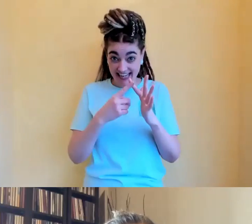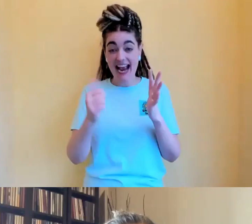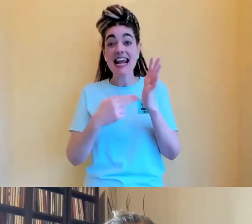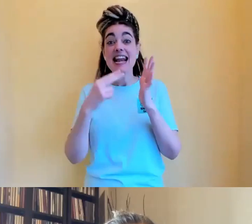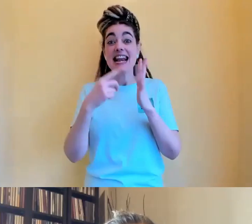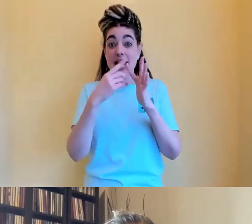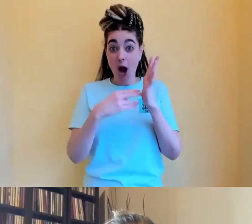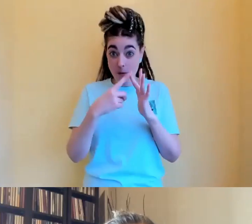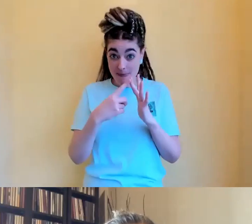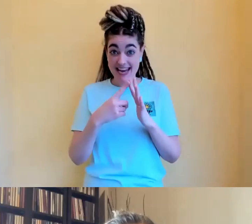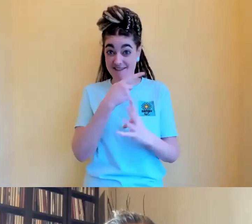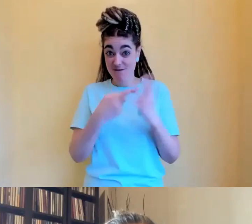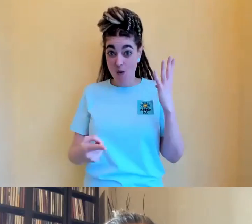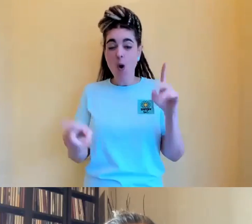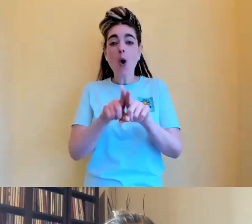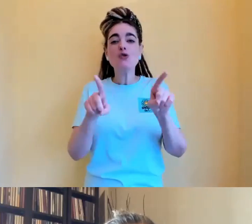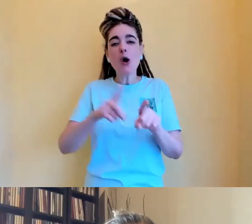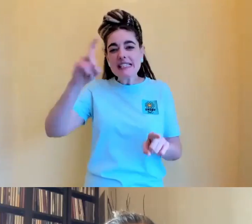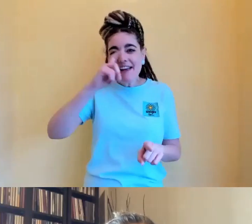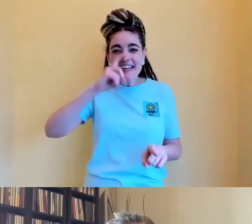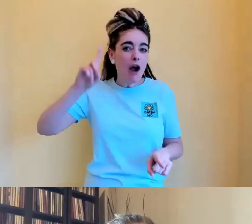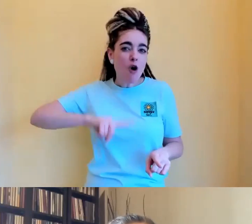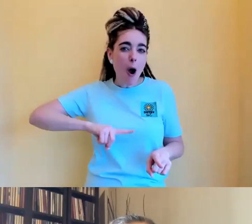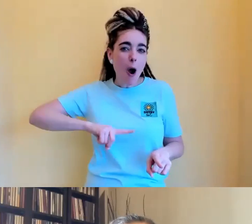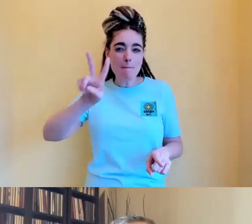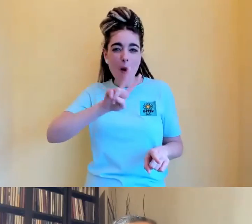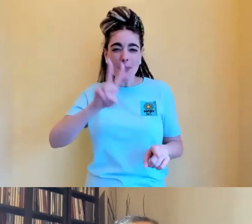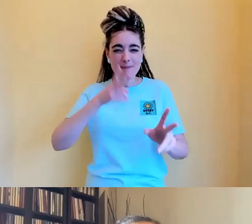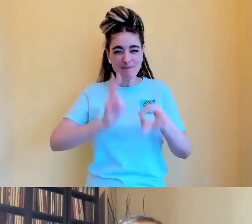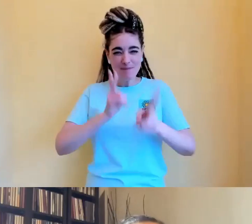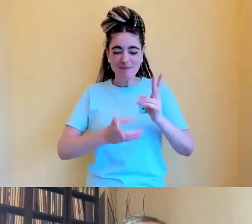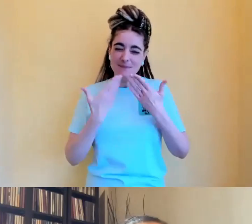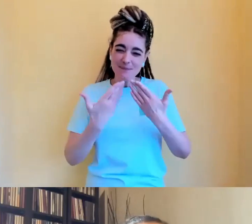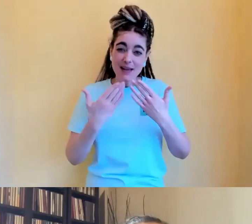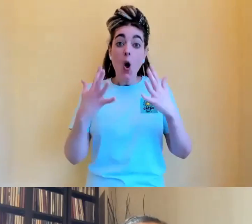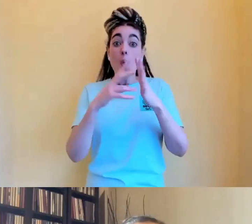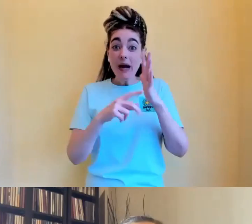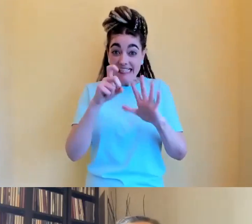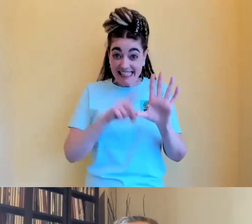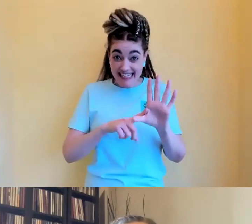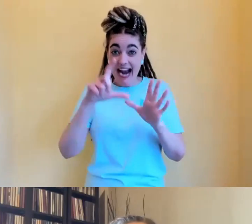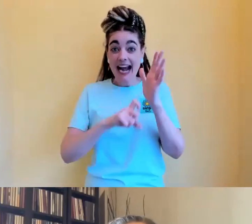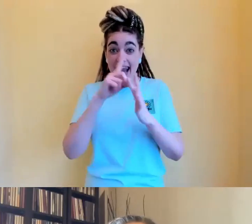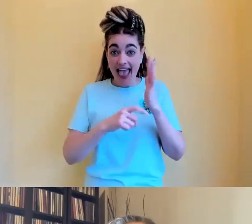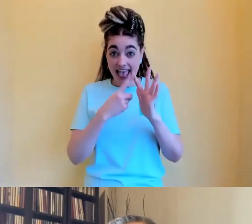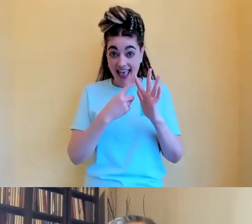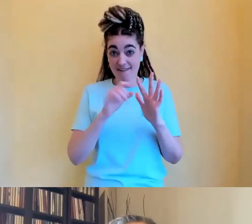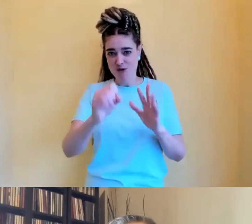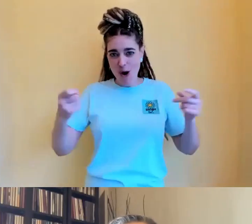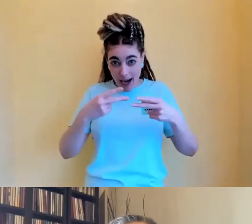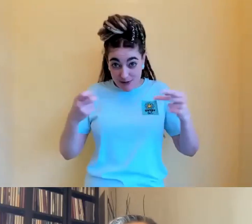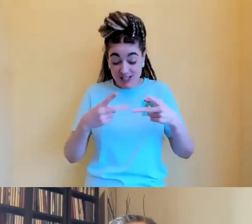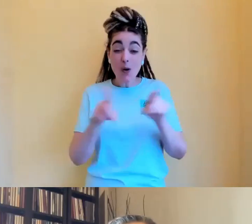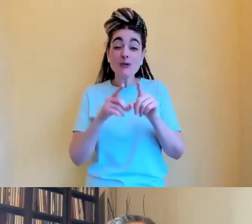Lagmaier, to Stephanie and Rob, our BSL Terps, to Wendy and Claire for the closed captions, to